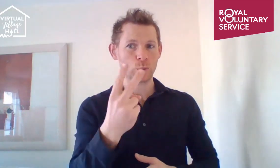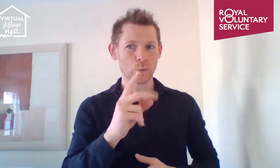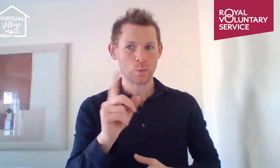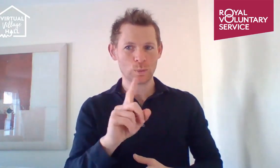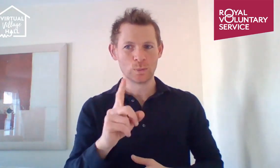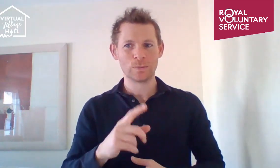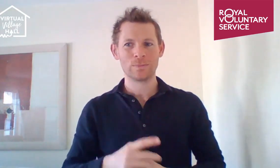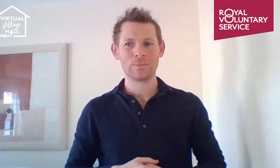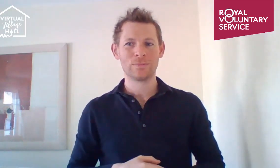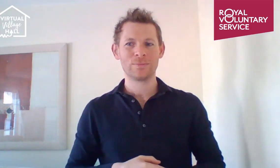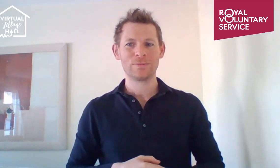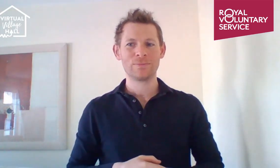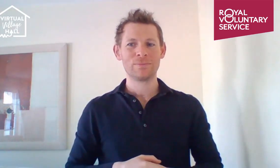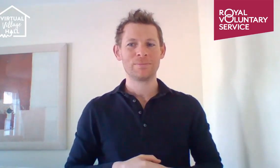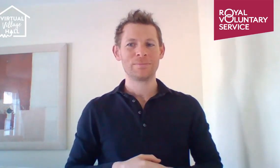Number 2